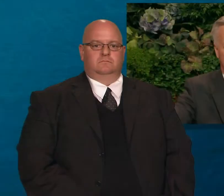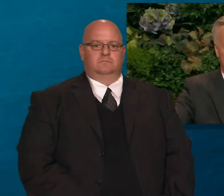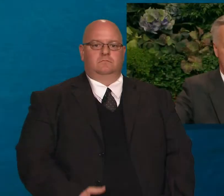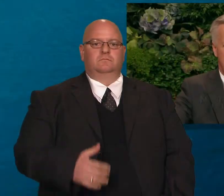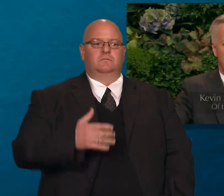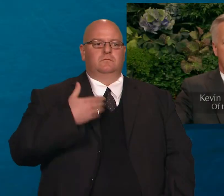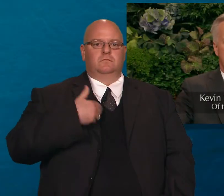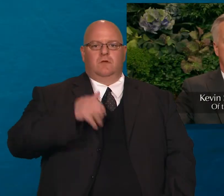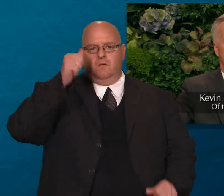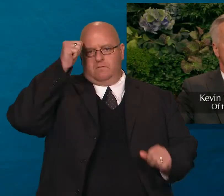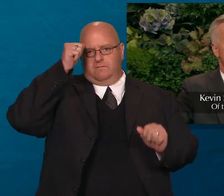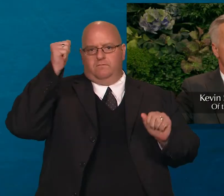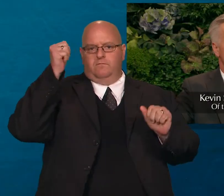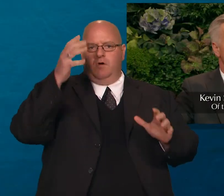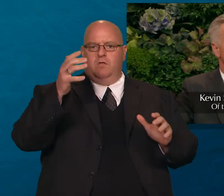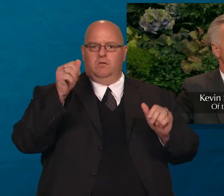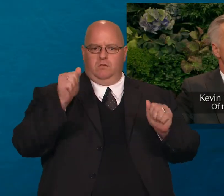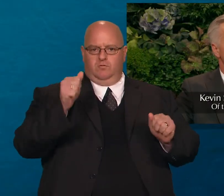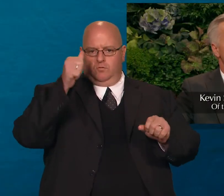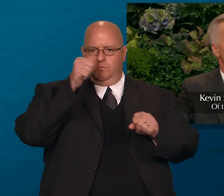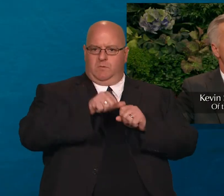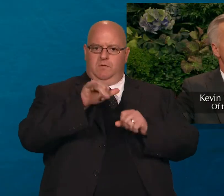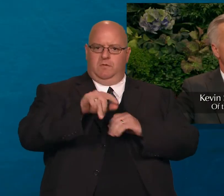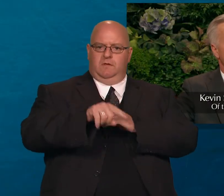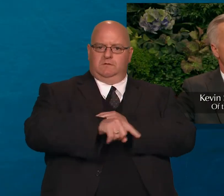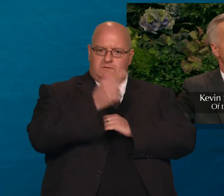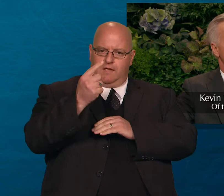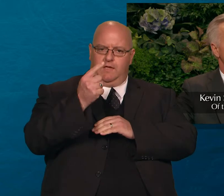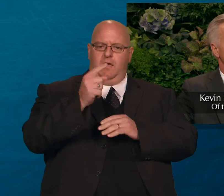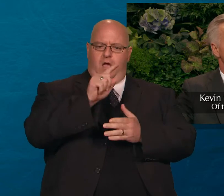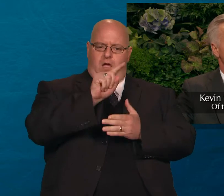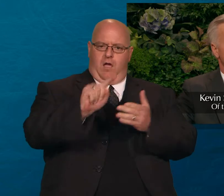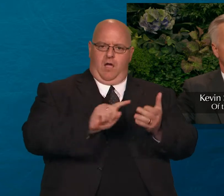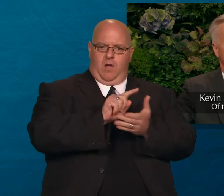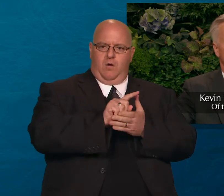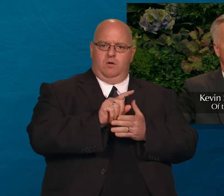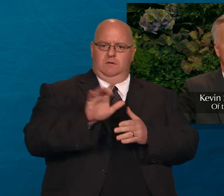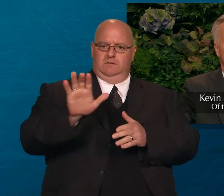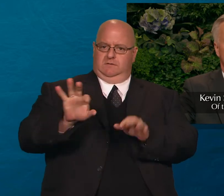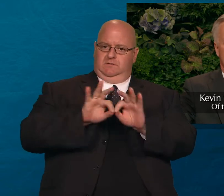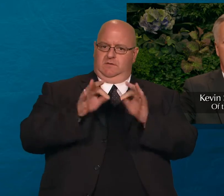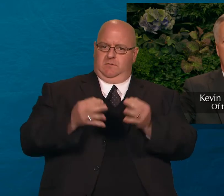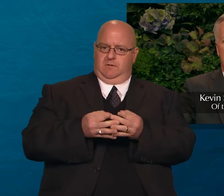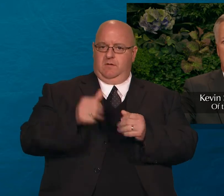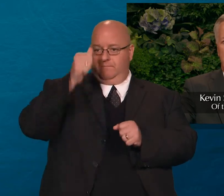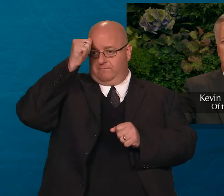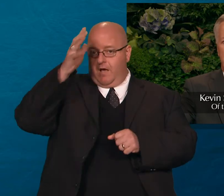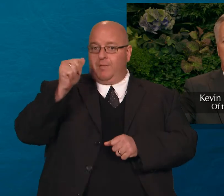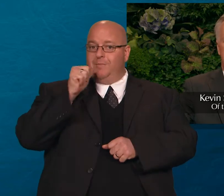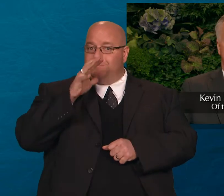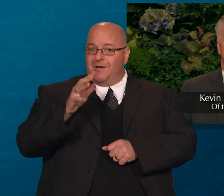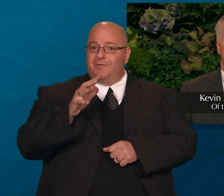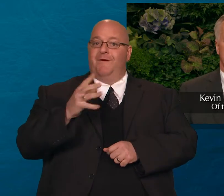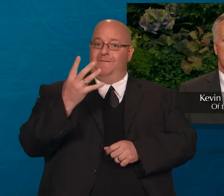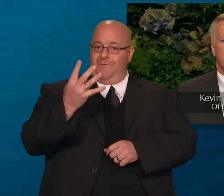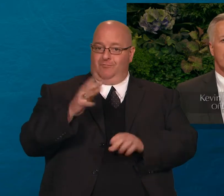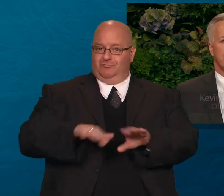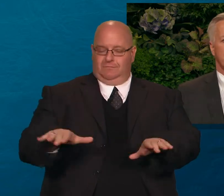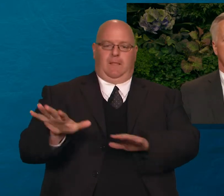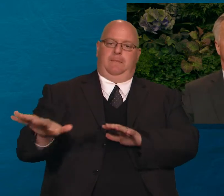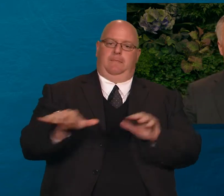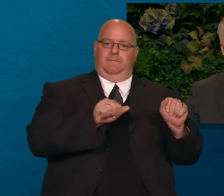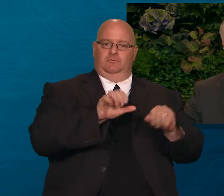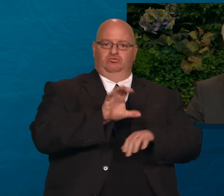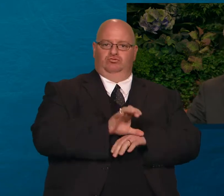My father could remember the very day, even the very hour, that his family, father, mother, and four children, left